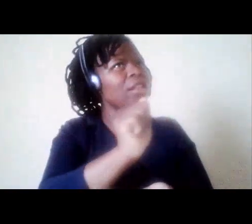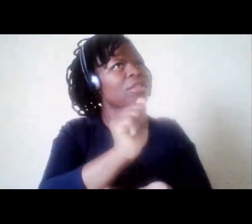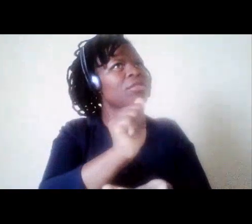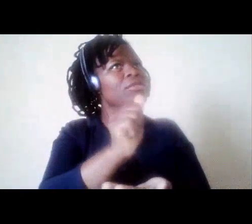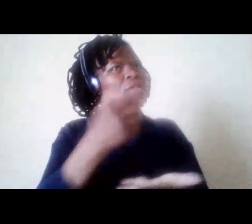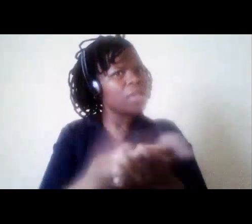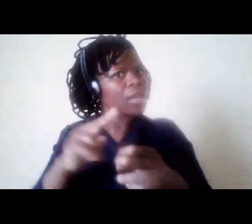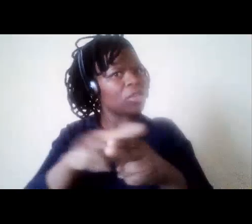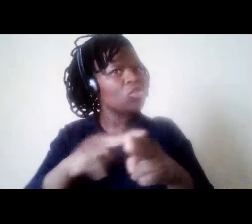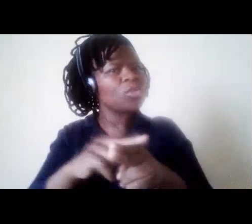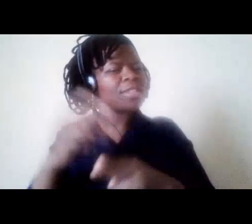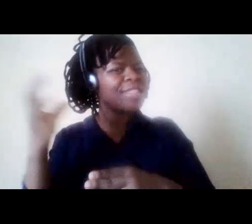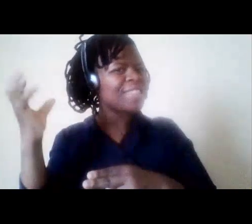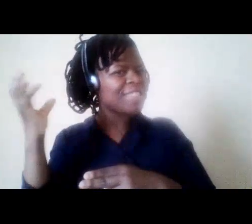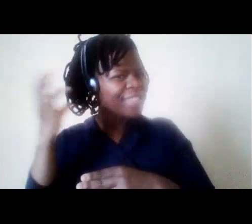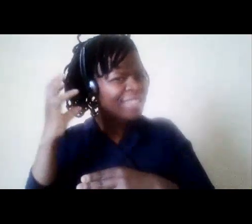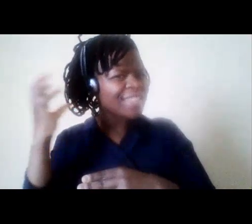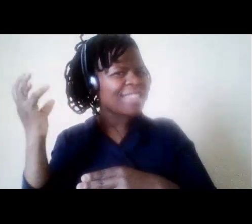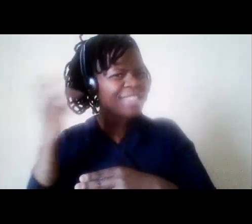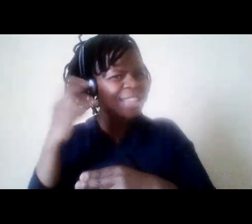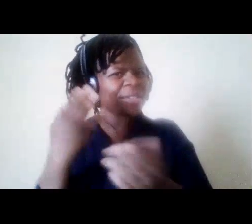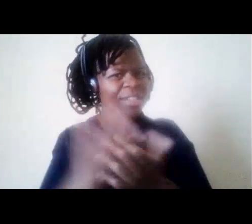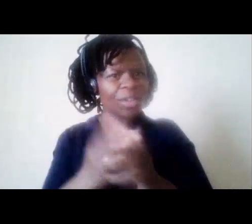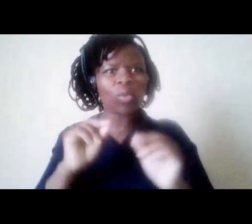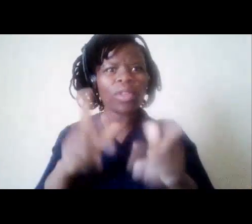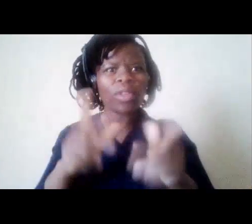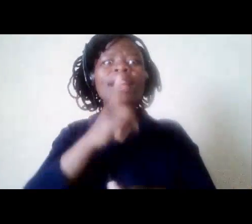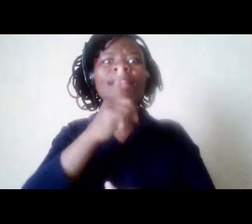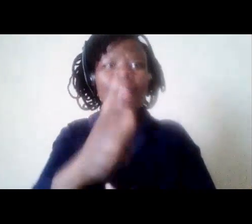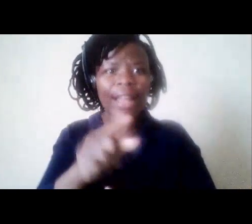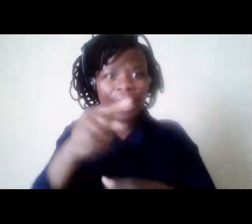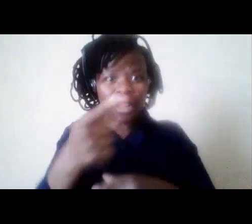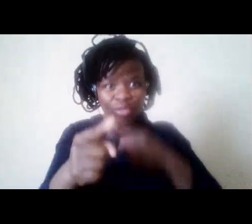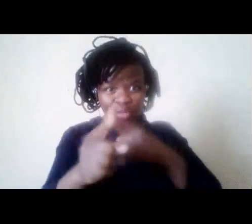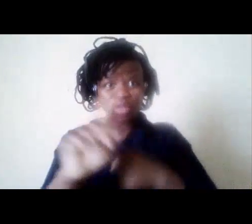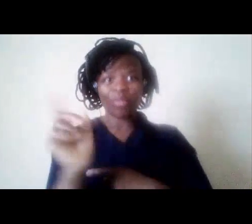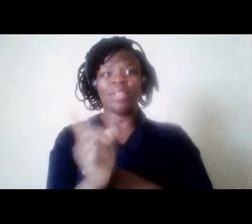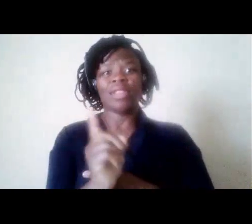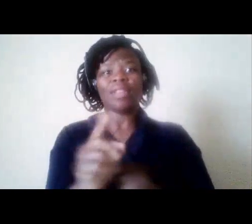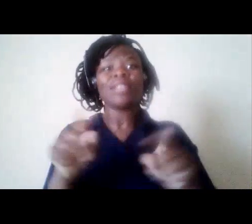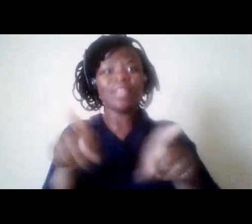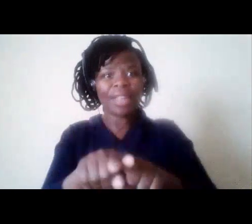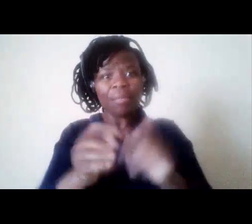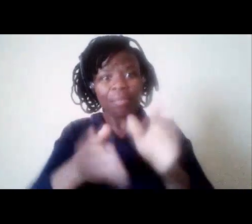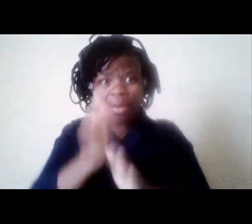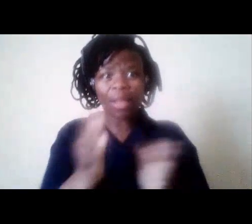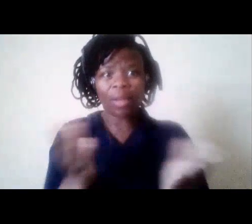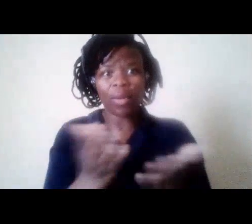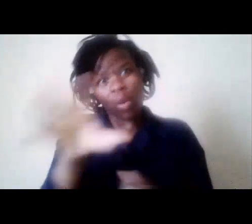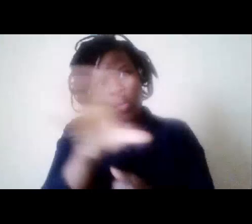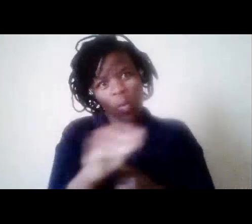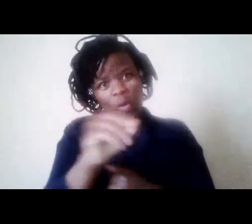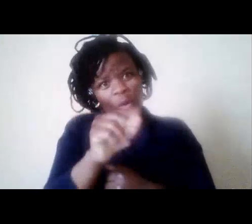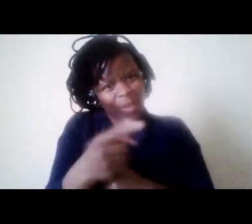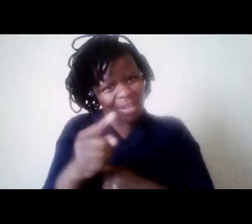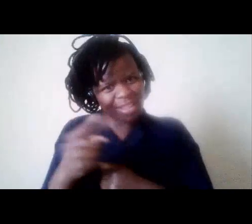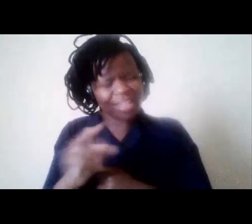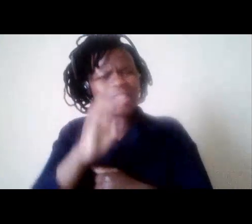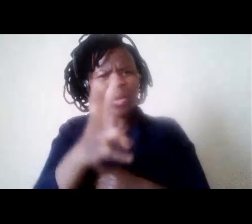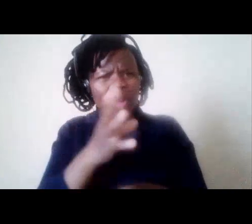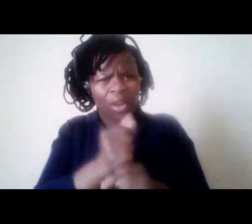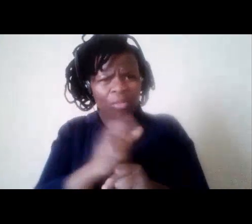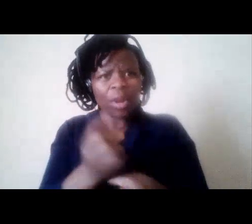sound around them, to be able to identify where they're going and the rest of the things. So you find, like most